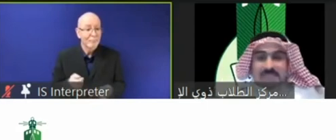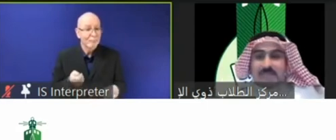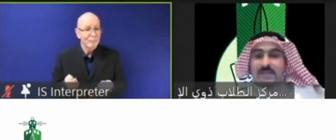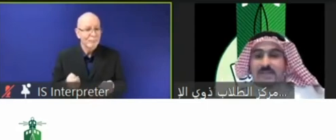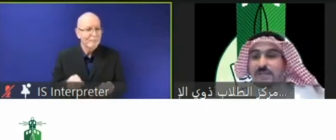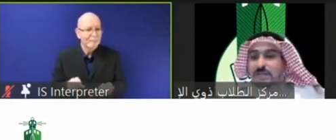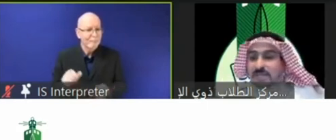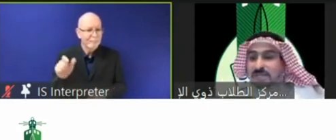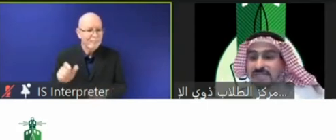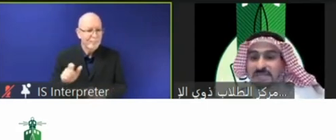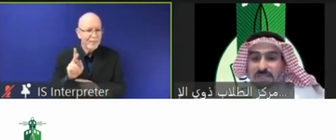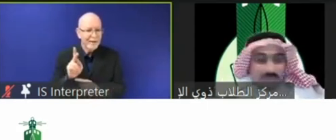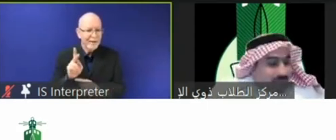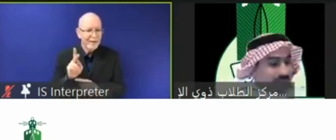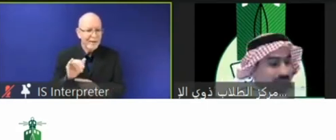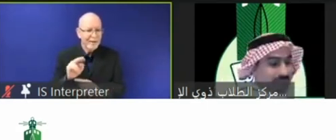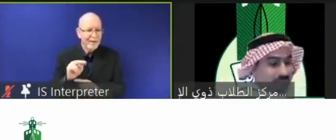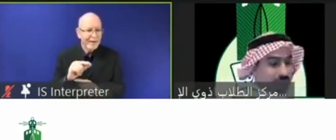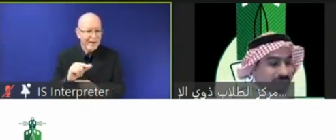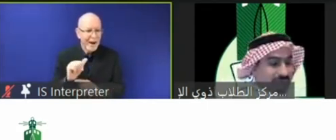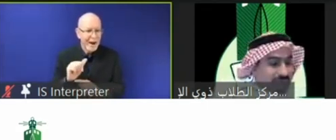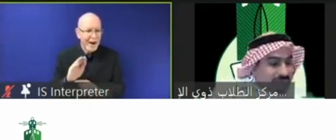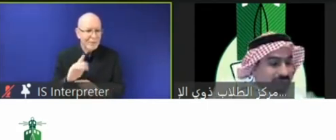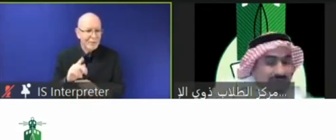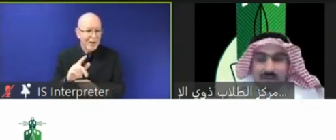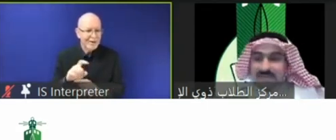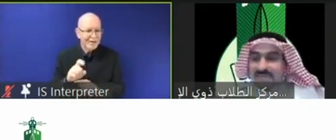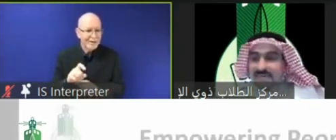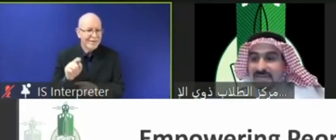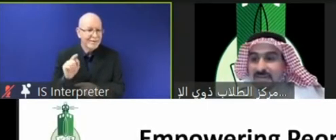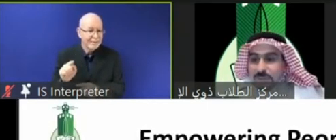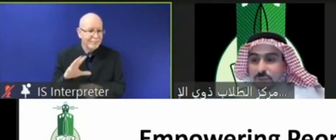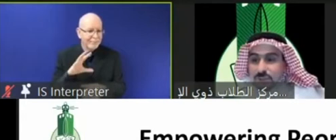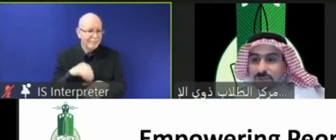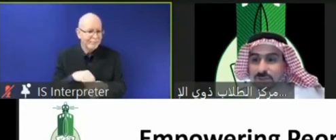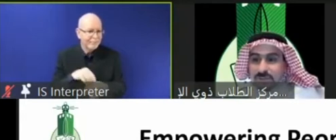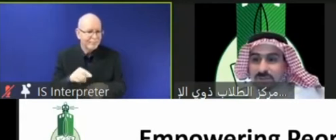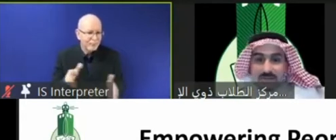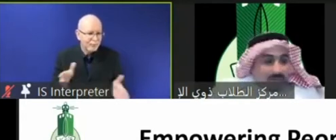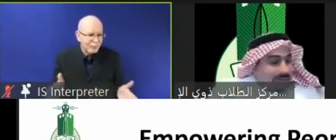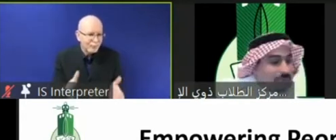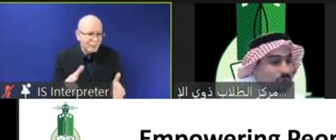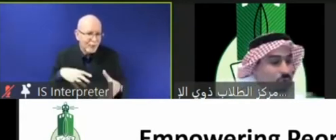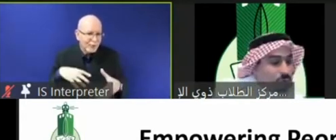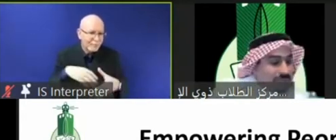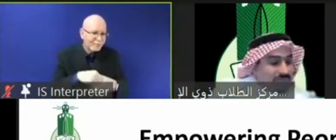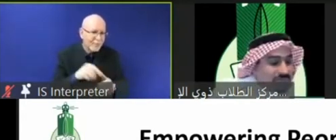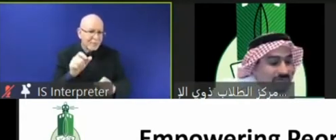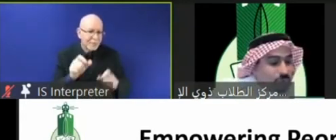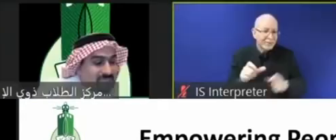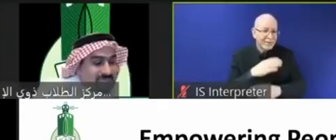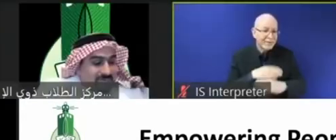An accessibility feature in this session is we have Arabic sign language, and also we